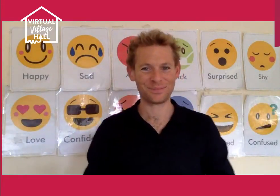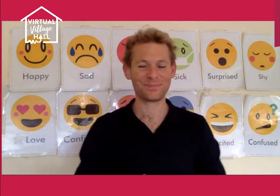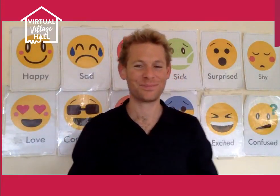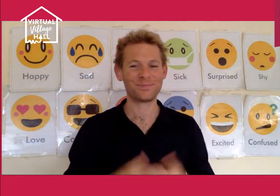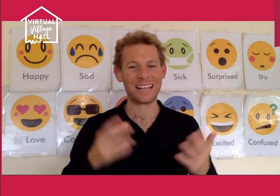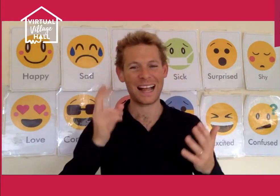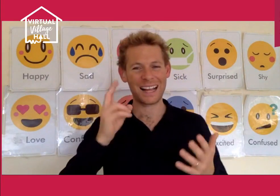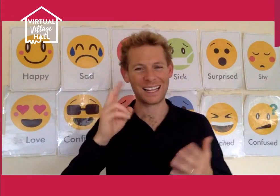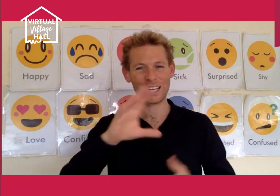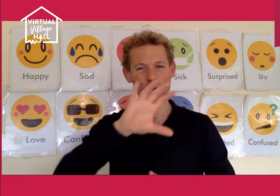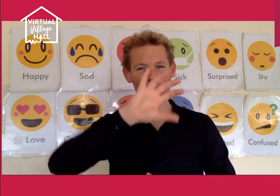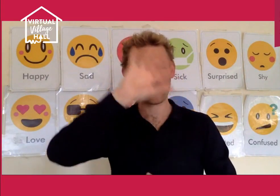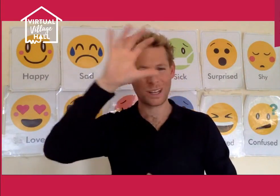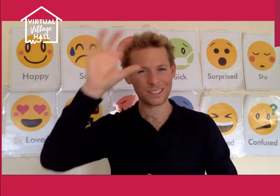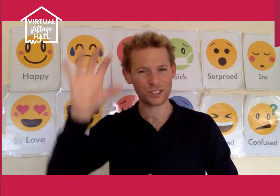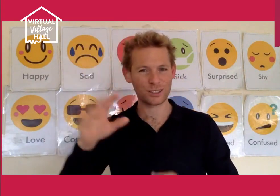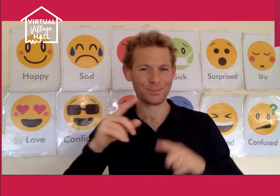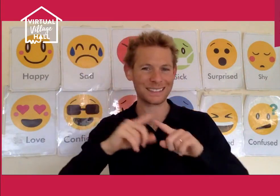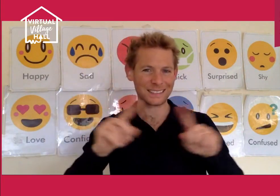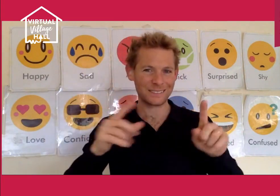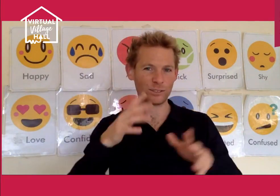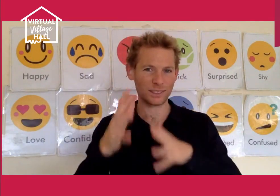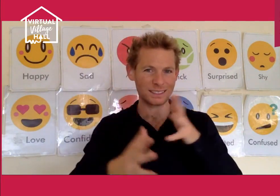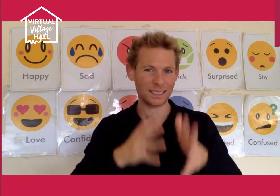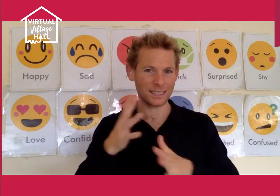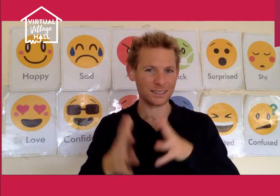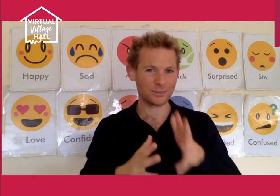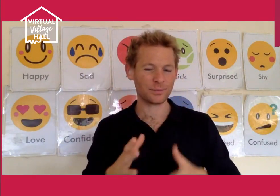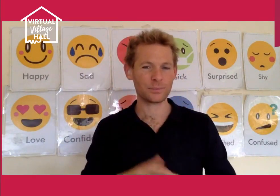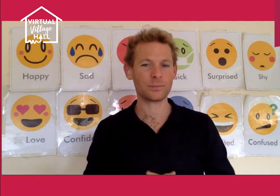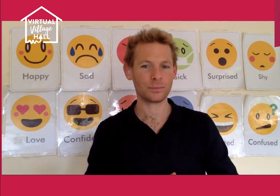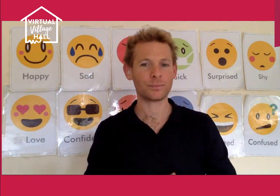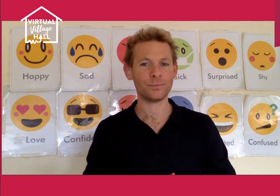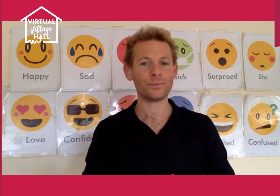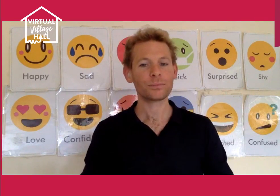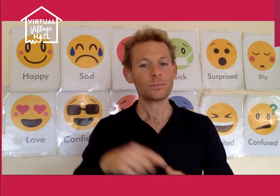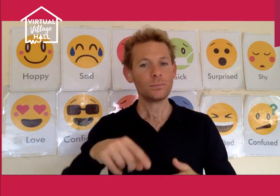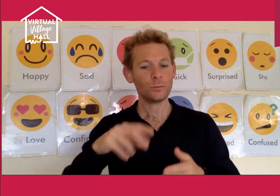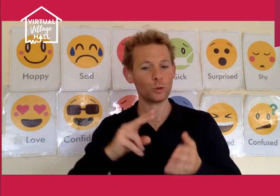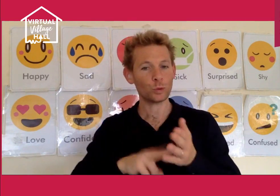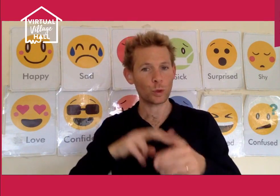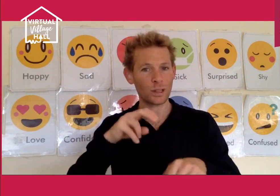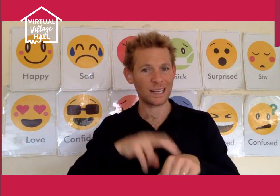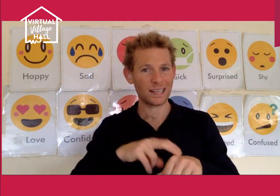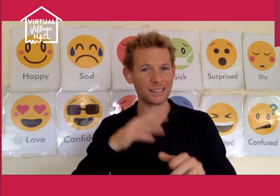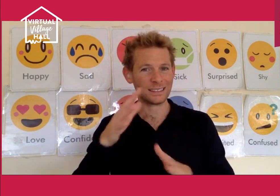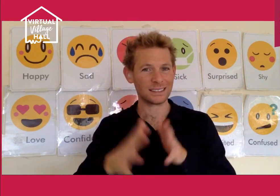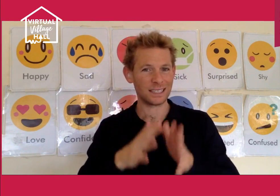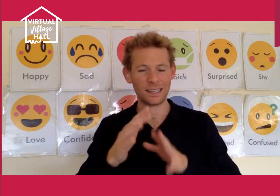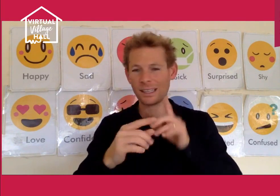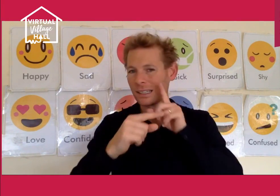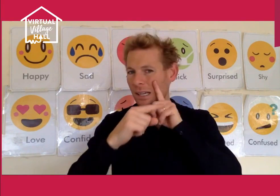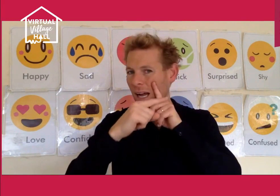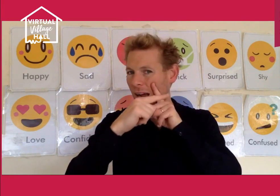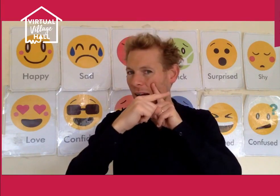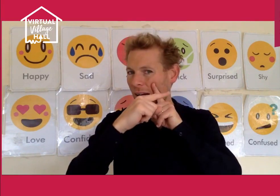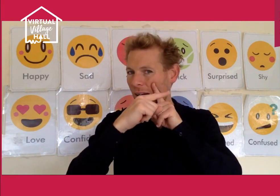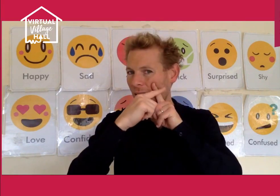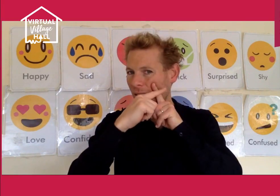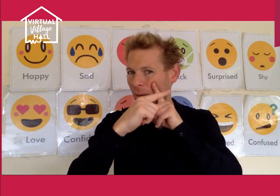Yay! Okay. So again, regions within the UK will have their own signs as well, but Northern